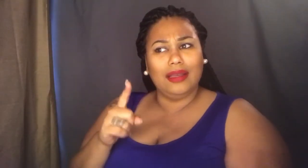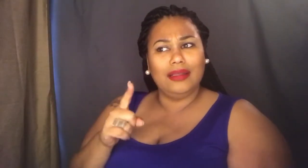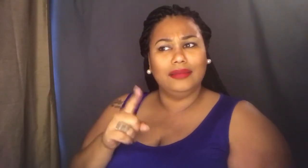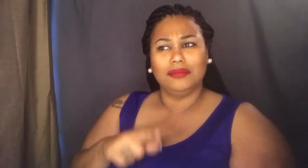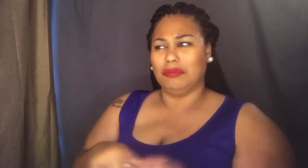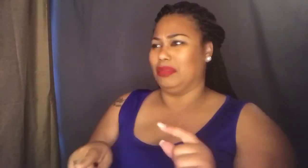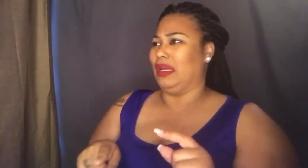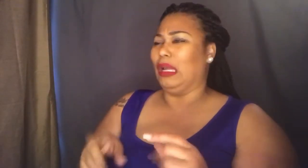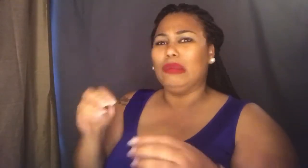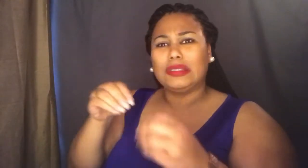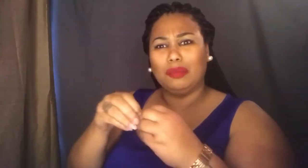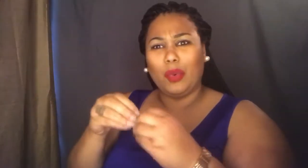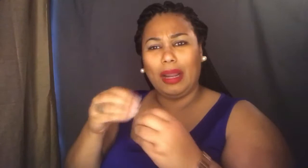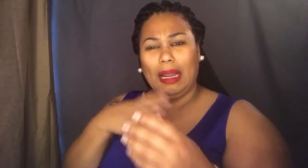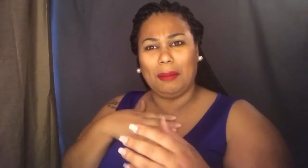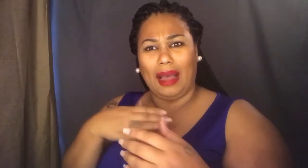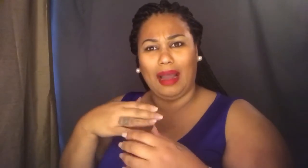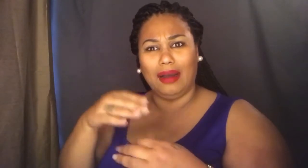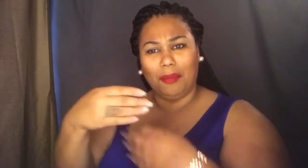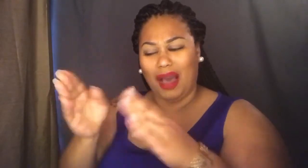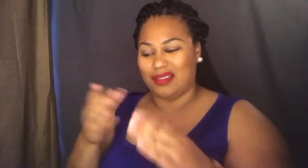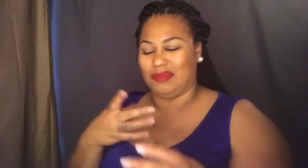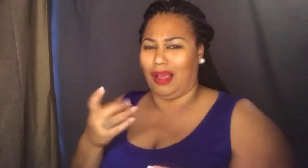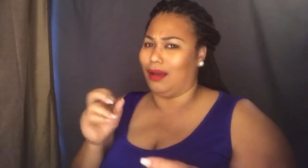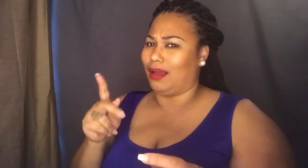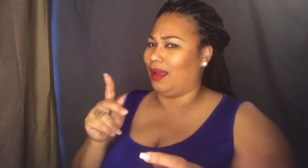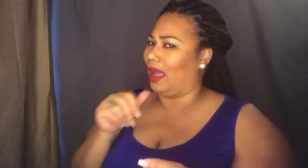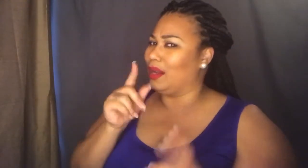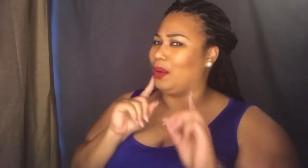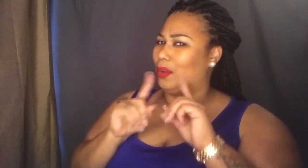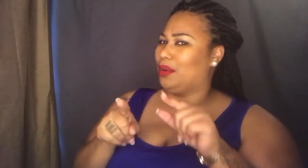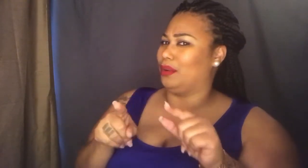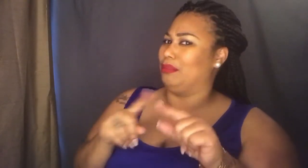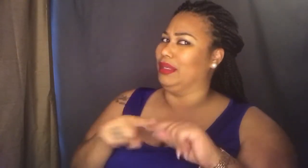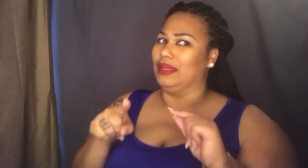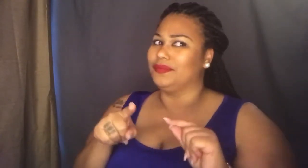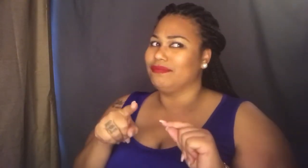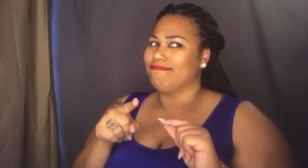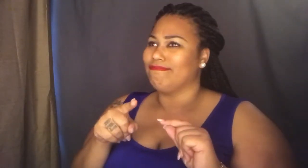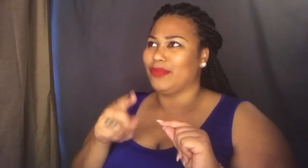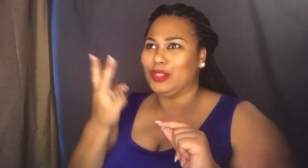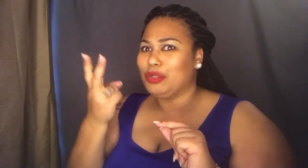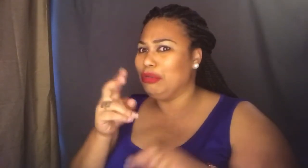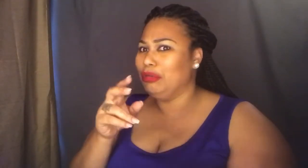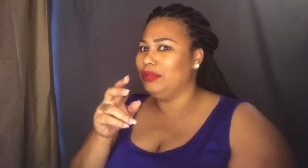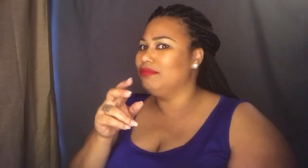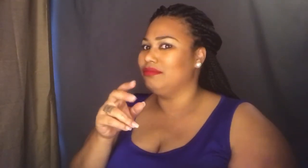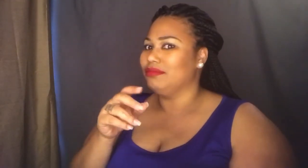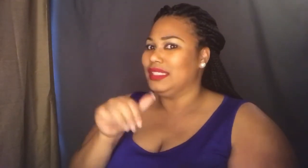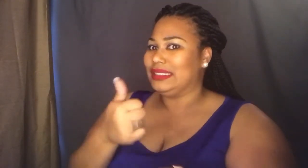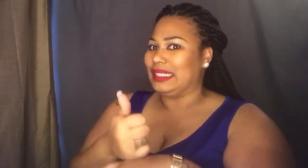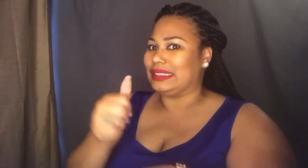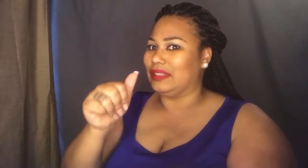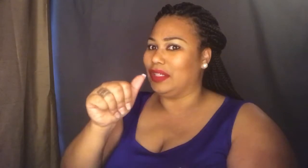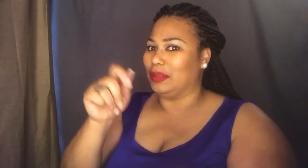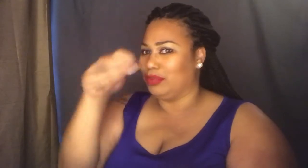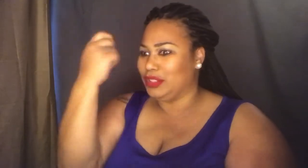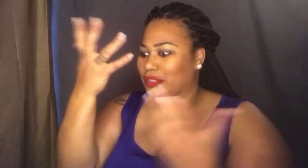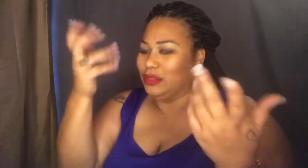these. But it was more in my box. I'm like, okay, I didn't order but two sets of brushes. What